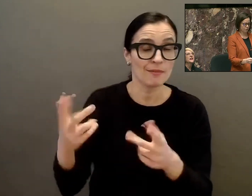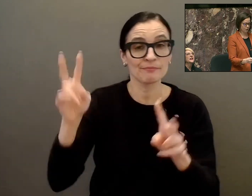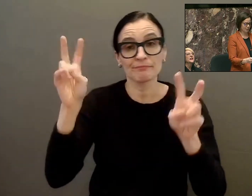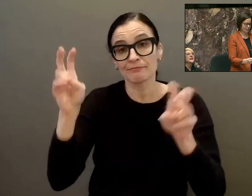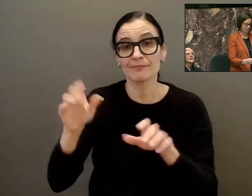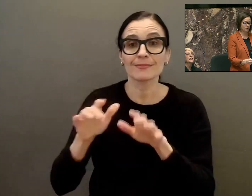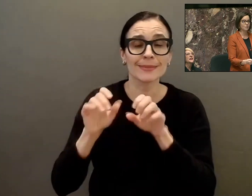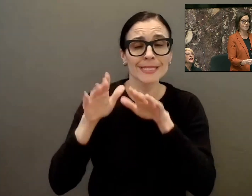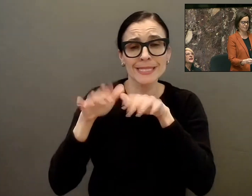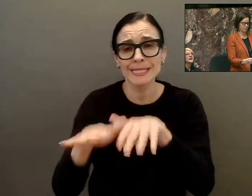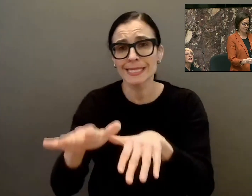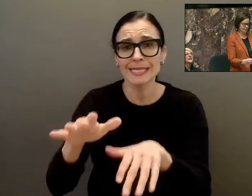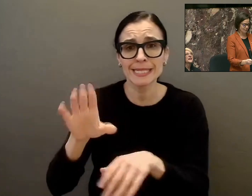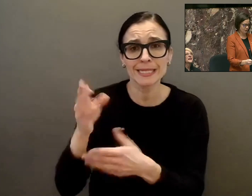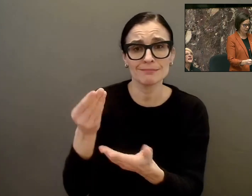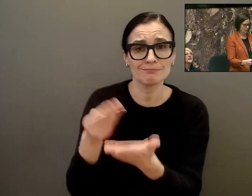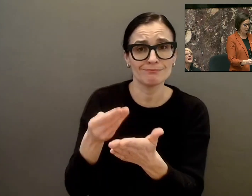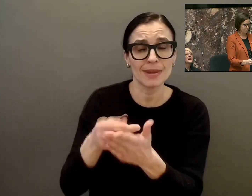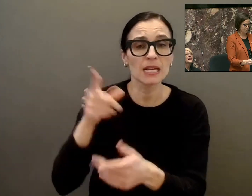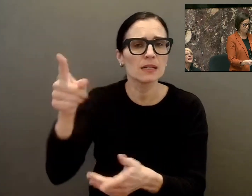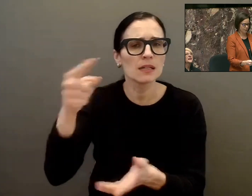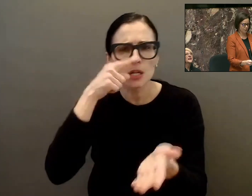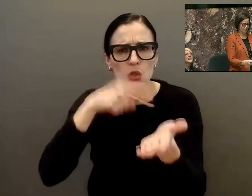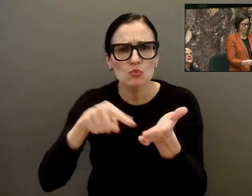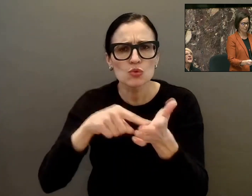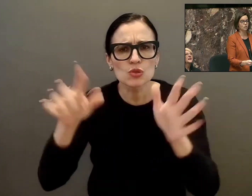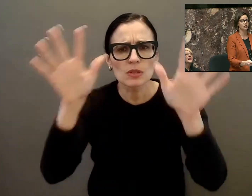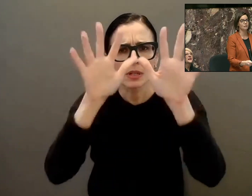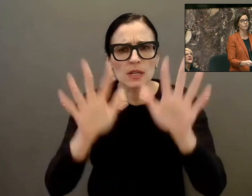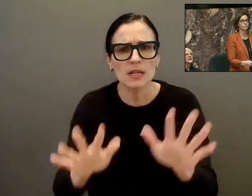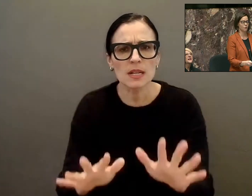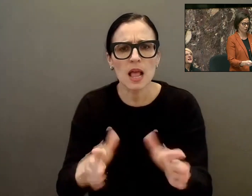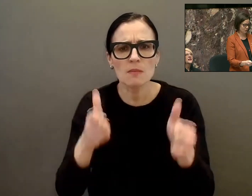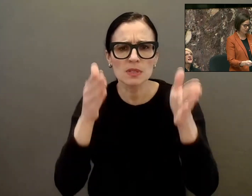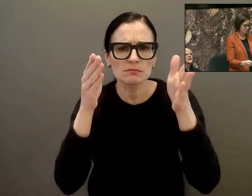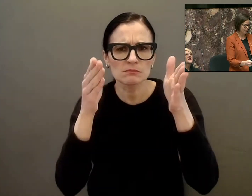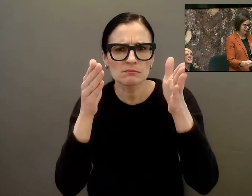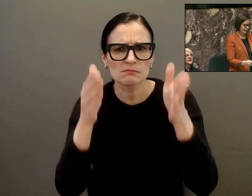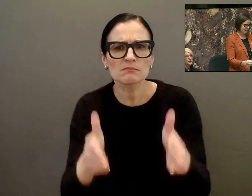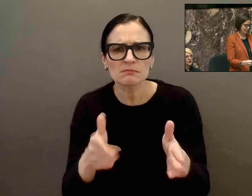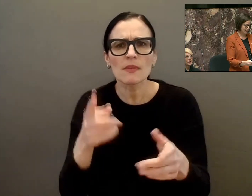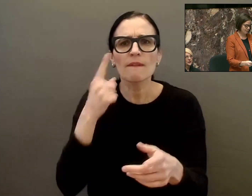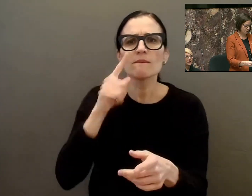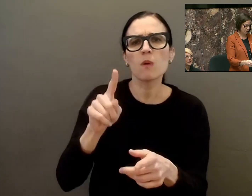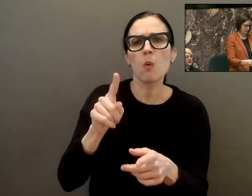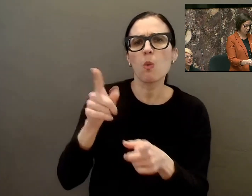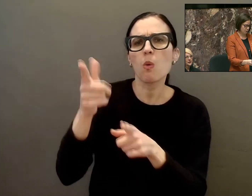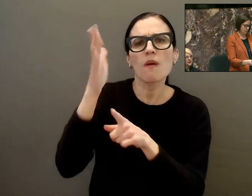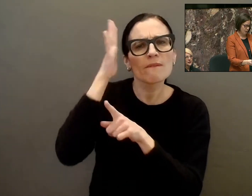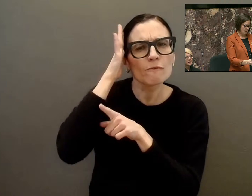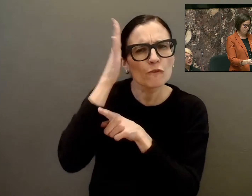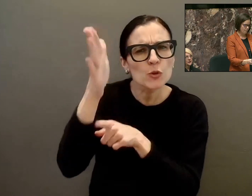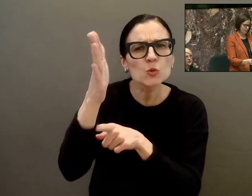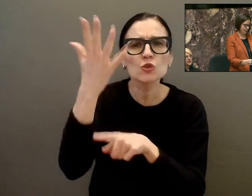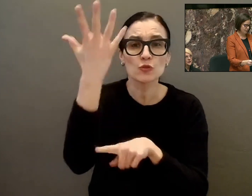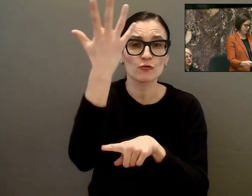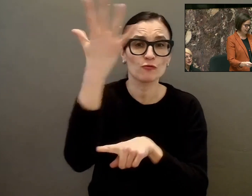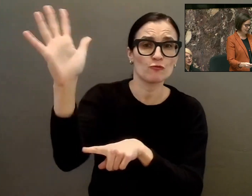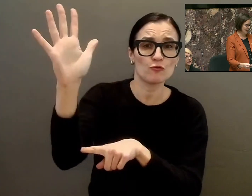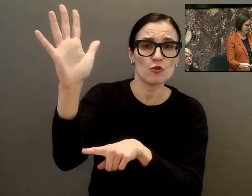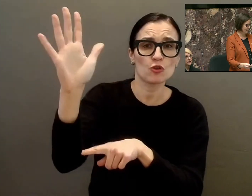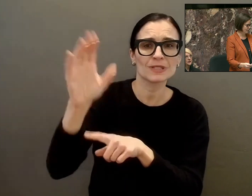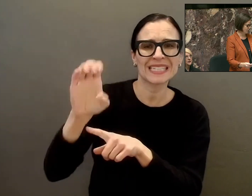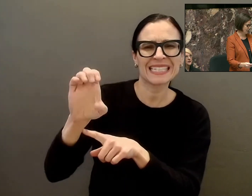Future Forest Ecosystems Centre in the Office of British Columbia's Chief Forester. His team is working to properly